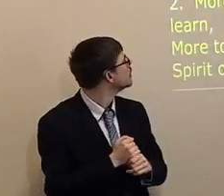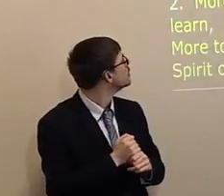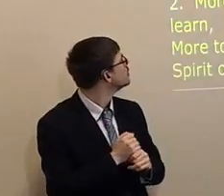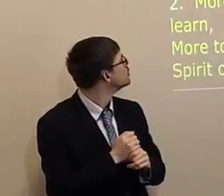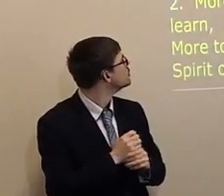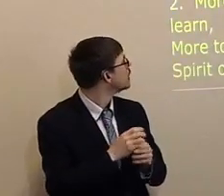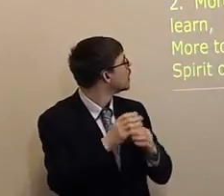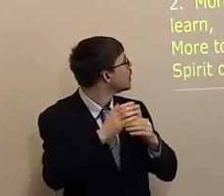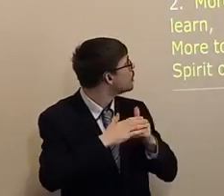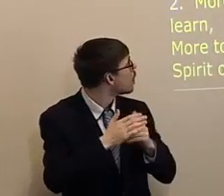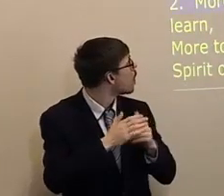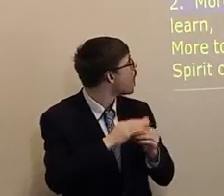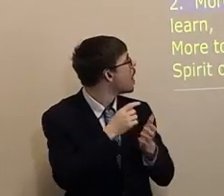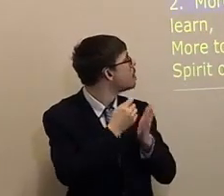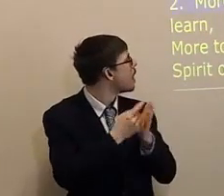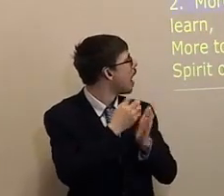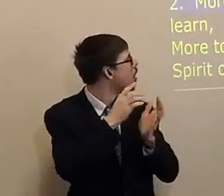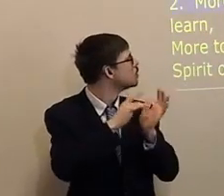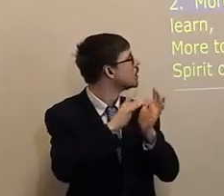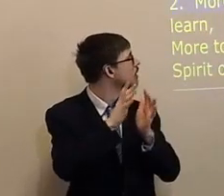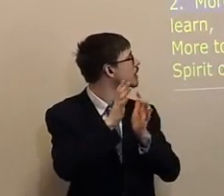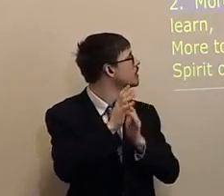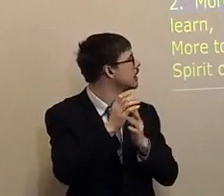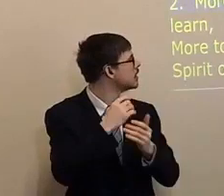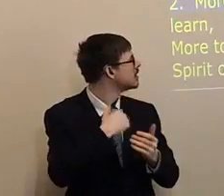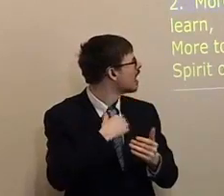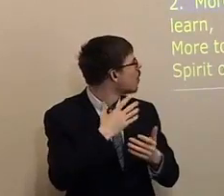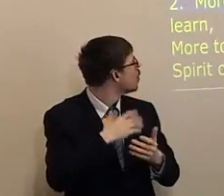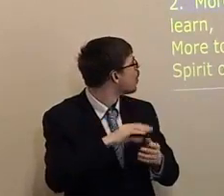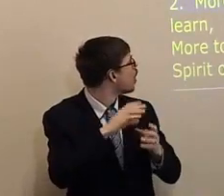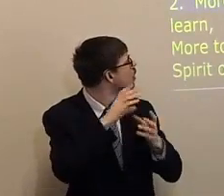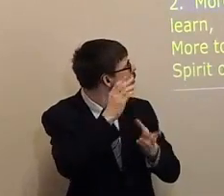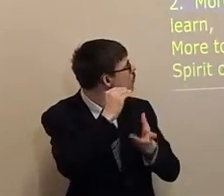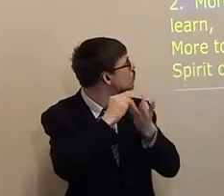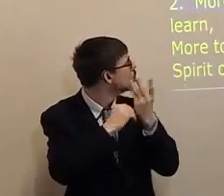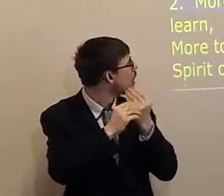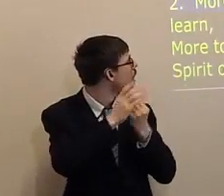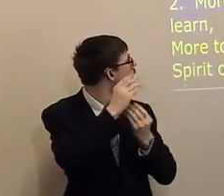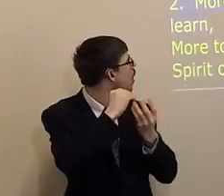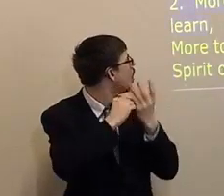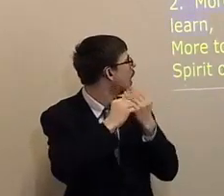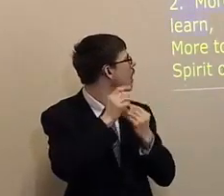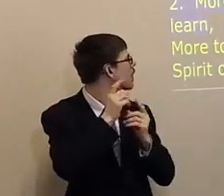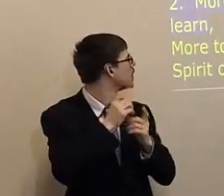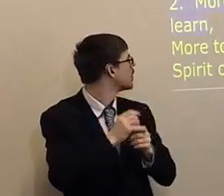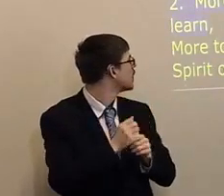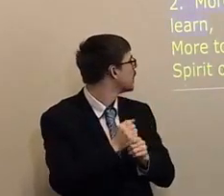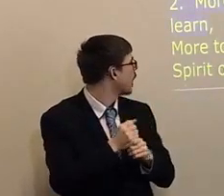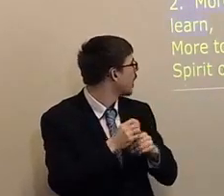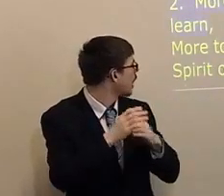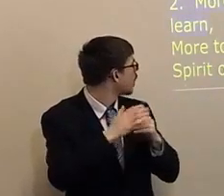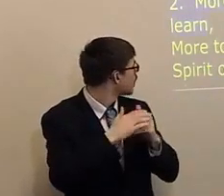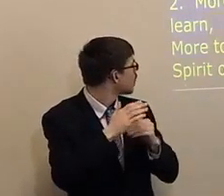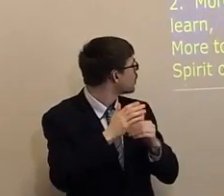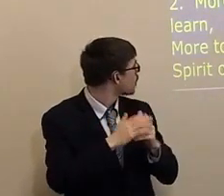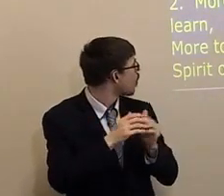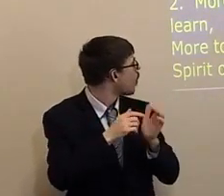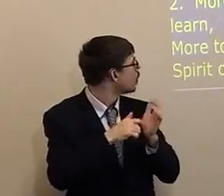glory. For thy Jesus, I want to live. For